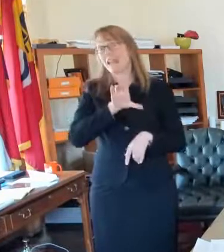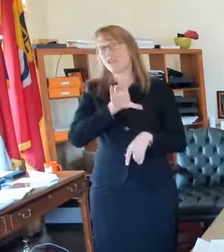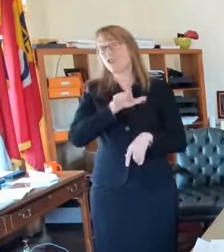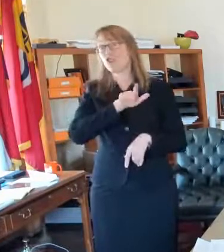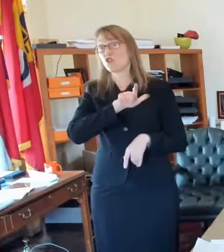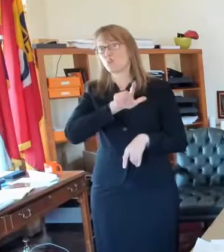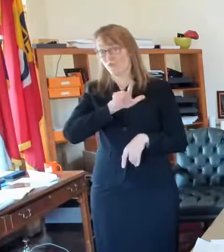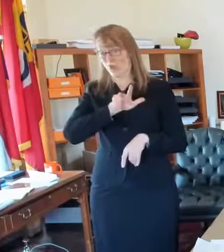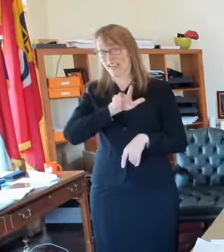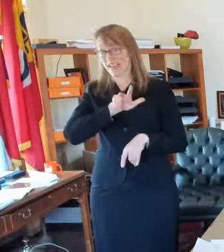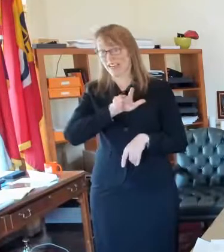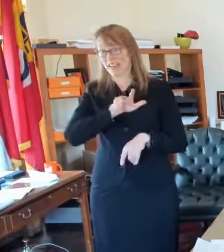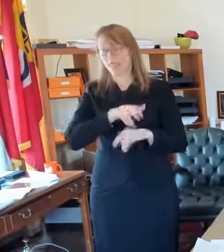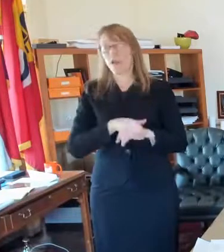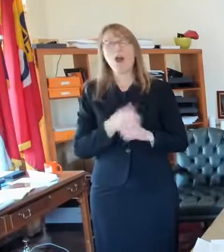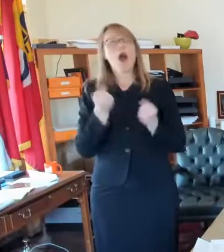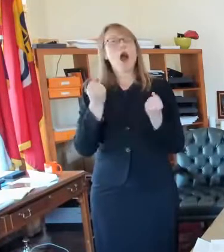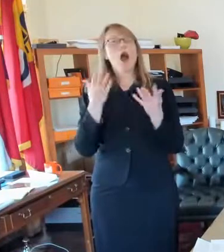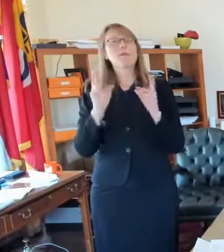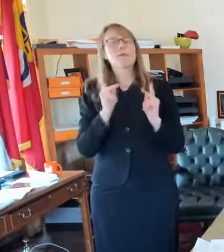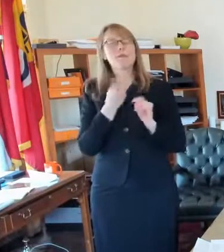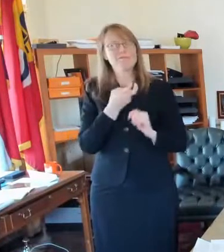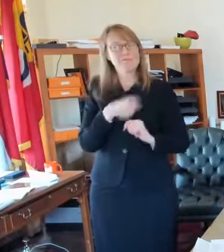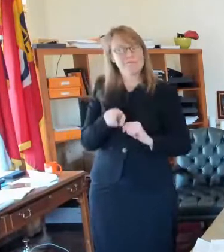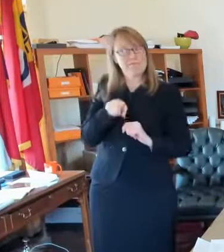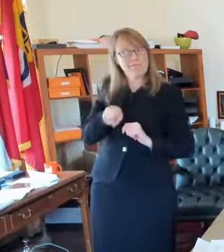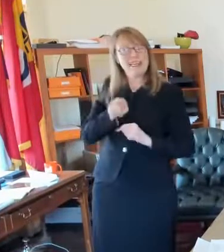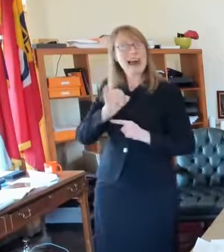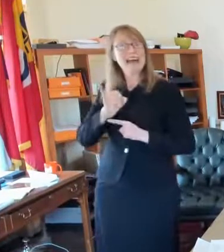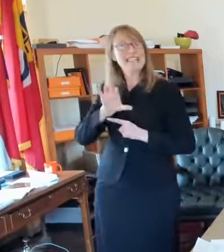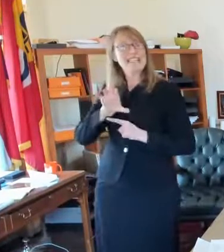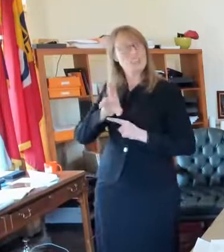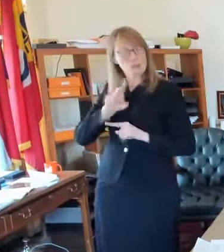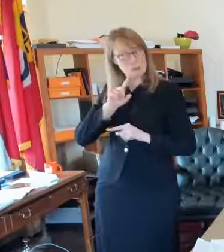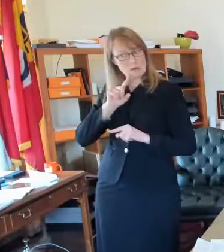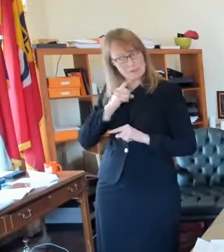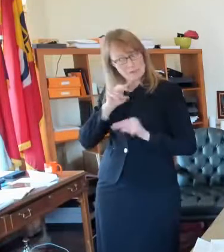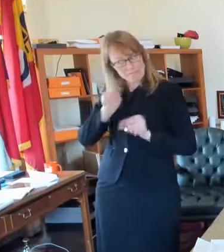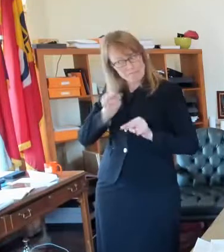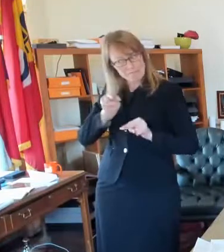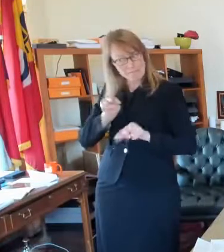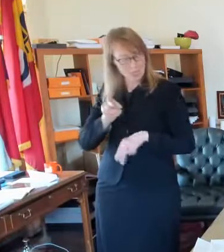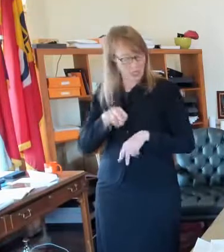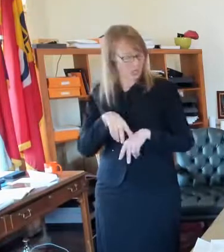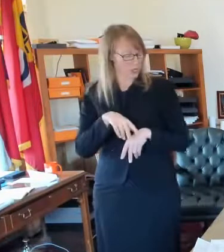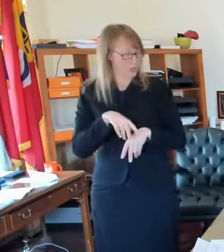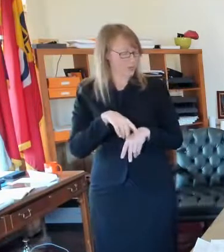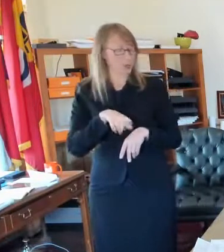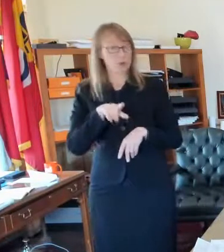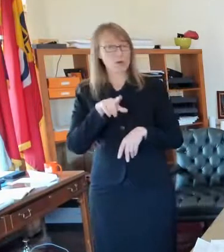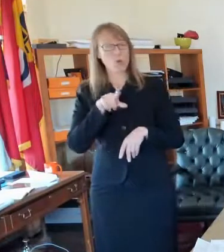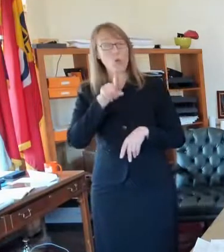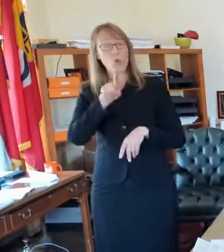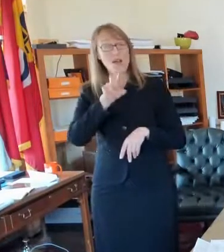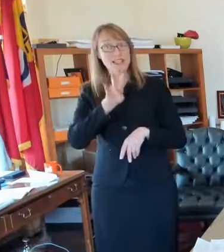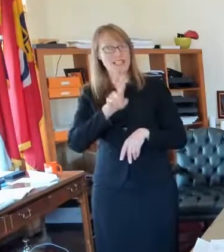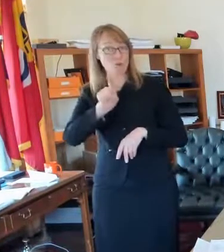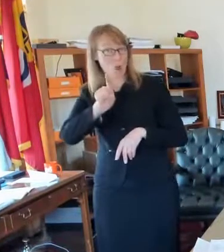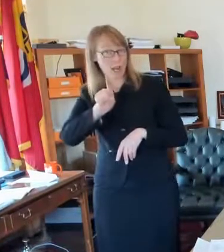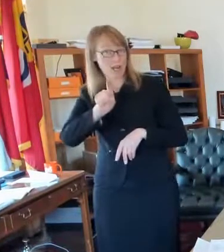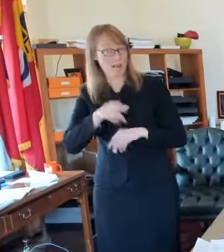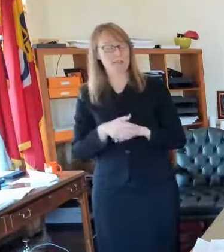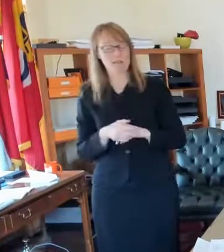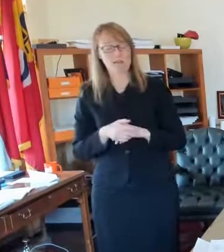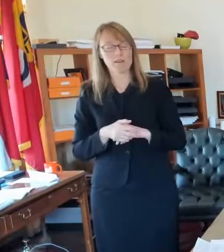The number of people in ICU is 171 of that 923, and then 109